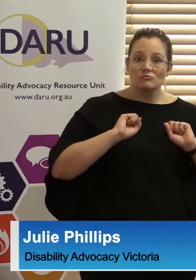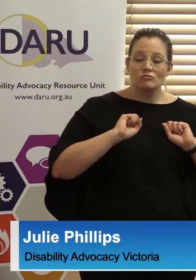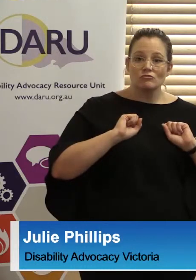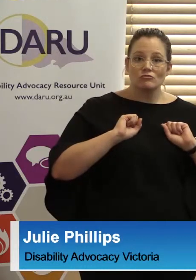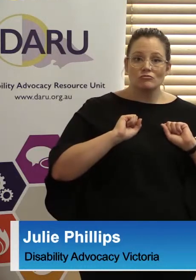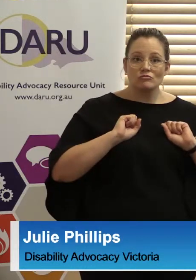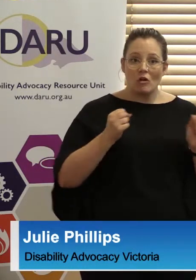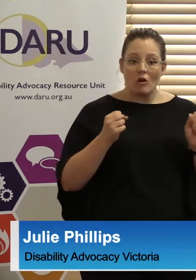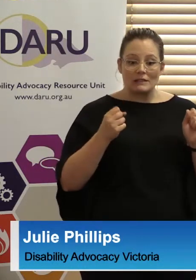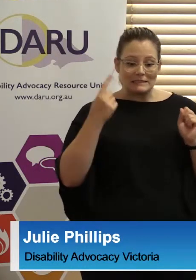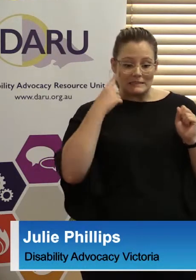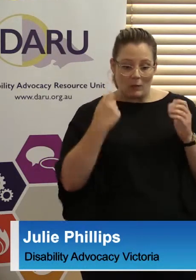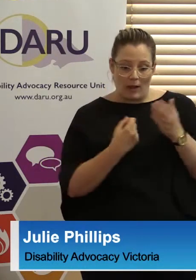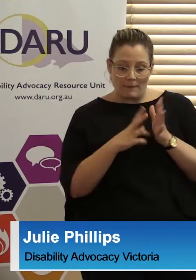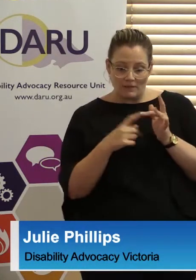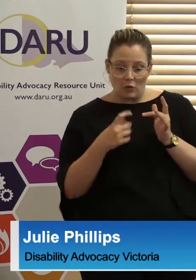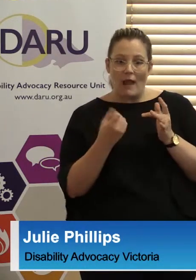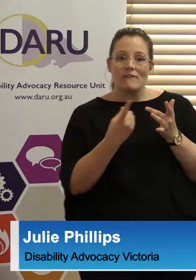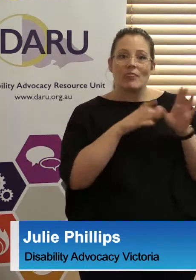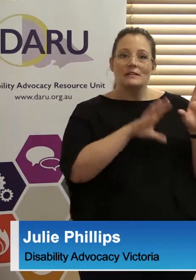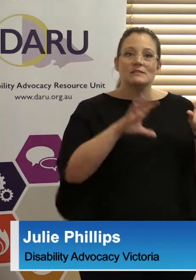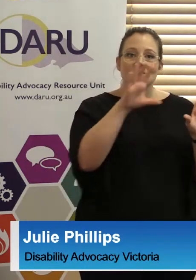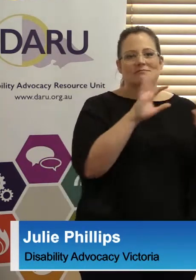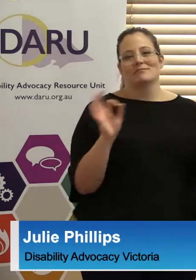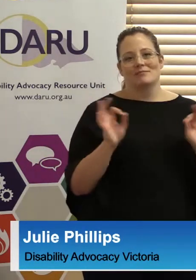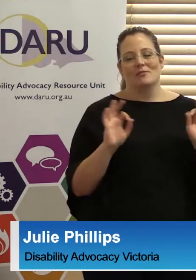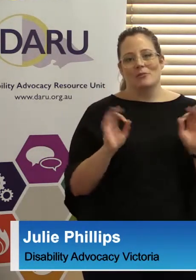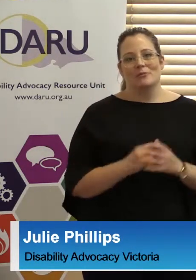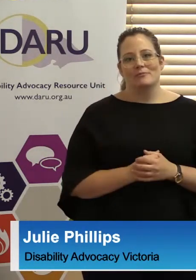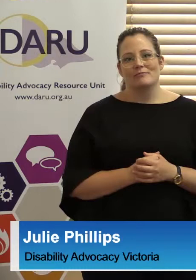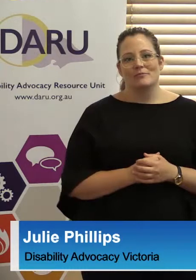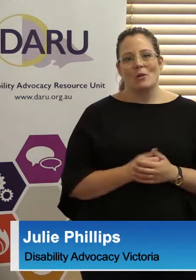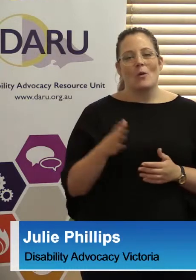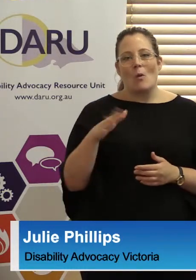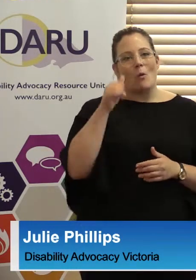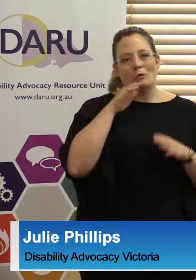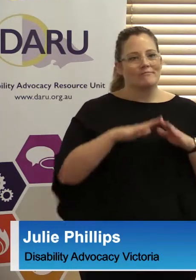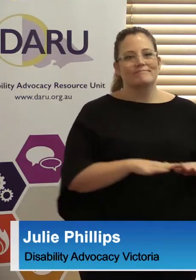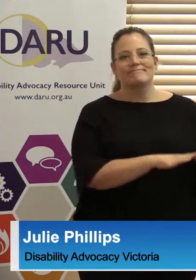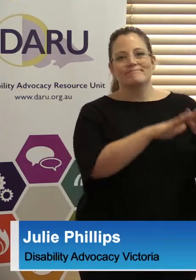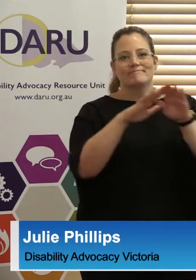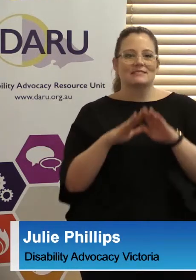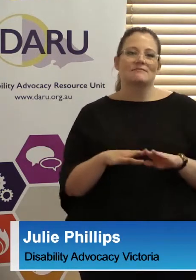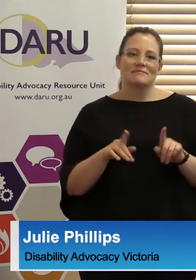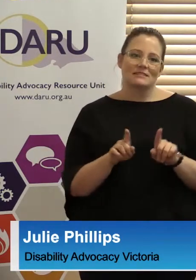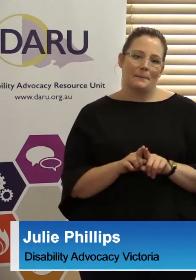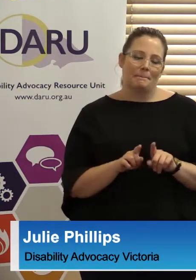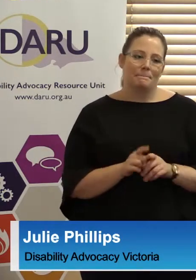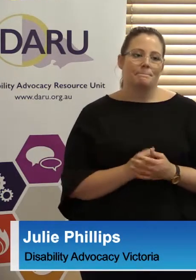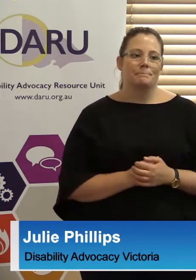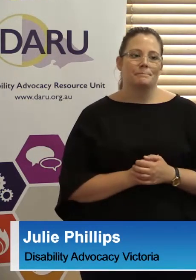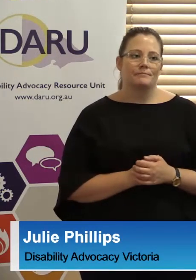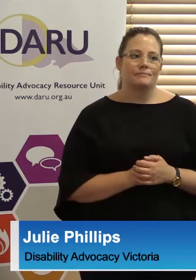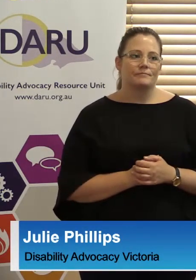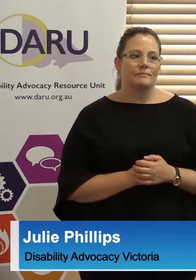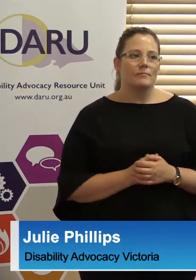in Victoria is also happening in other states. It's pretty well much the same across Australia. I'm sure there are